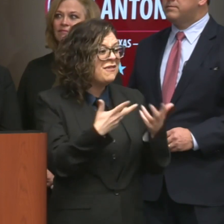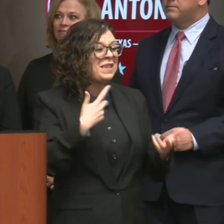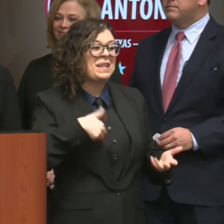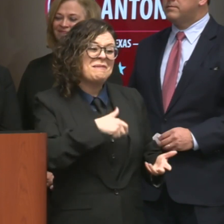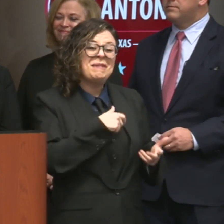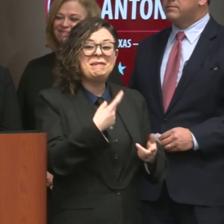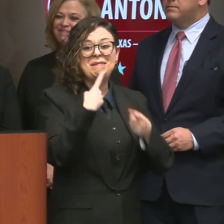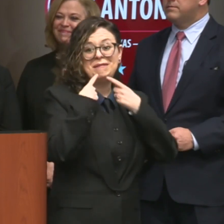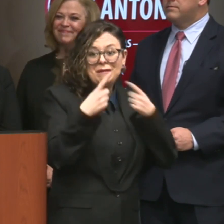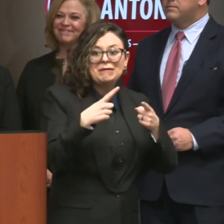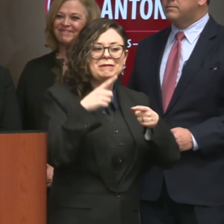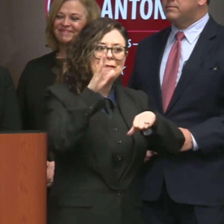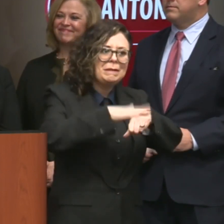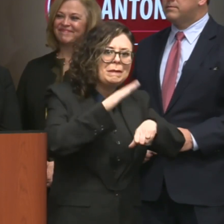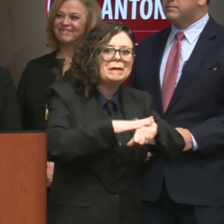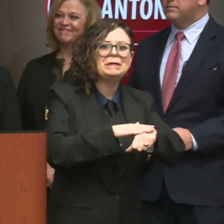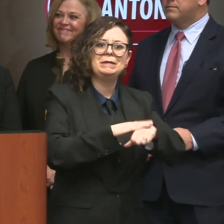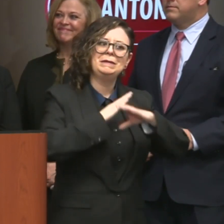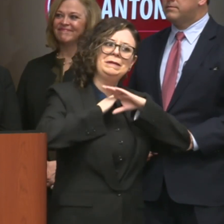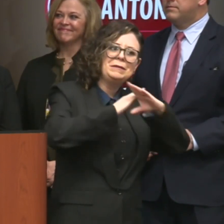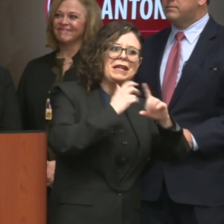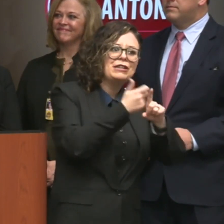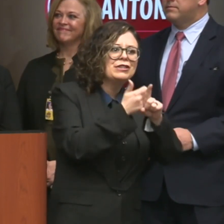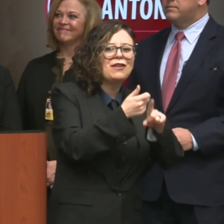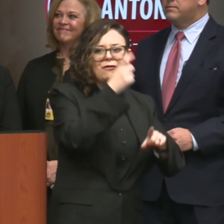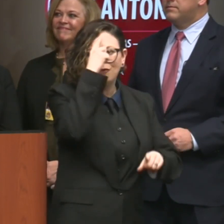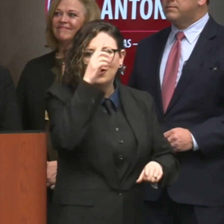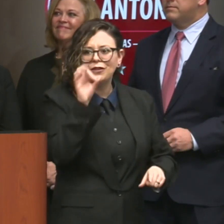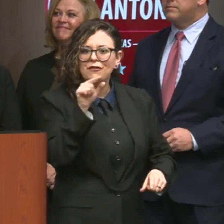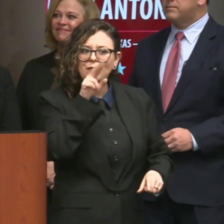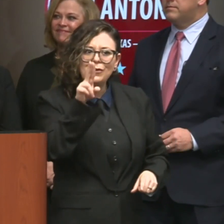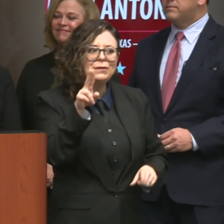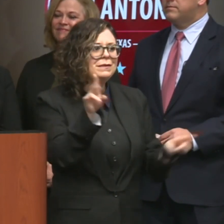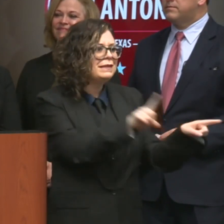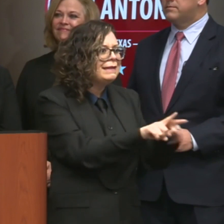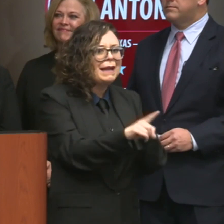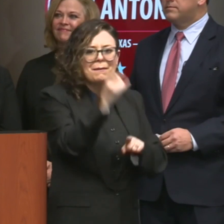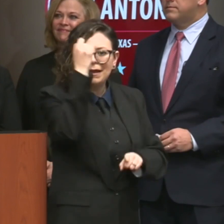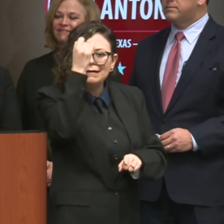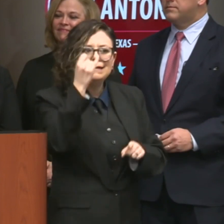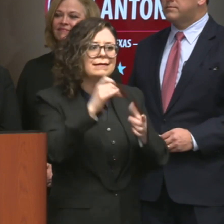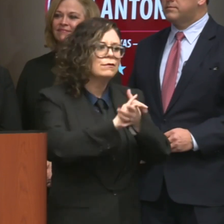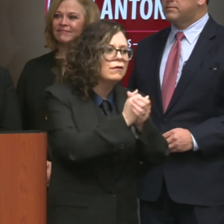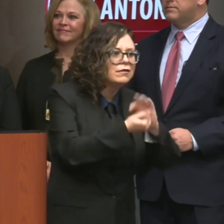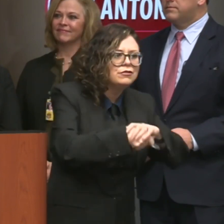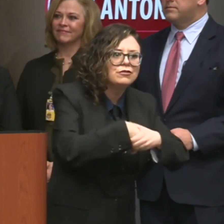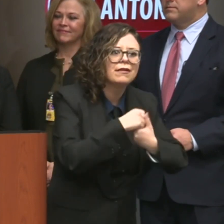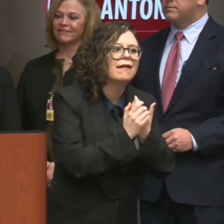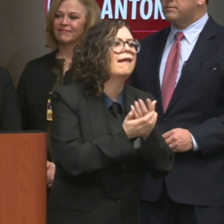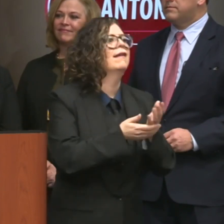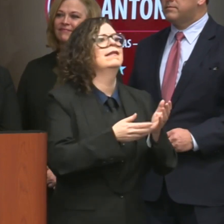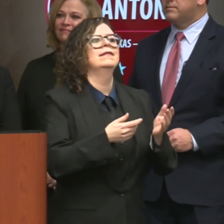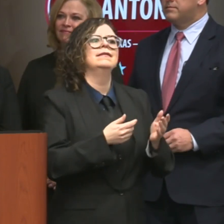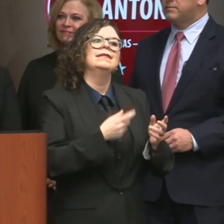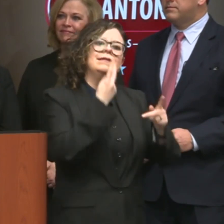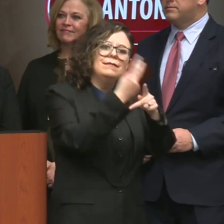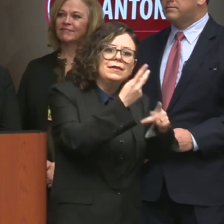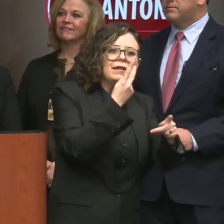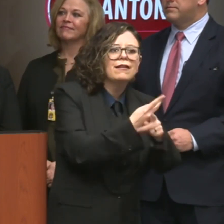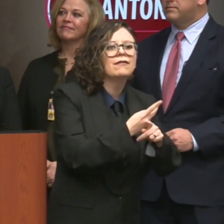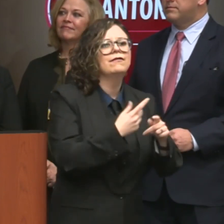do all along to protect yourself against the flu are exactly the kind of things that will work in this circumstance. So